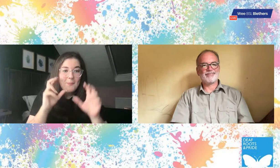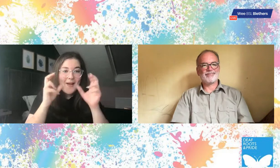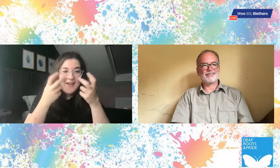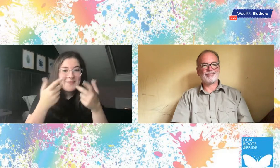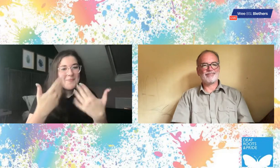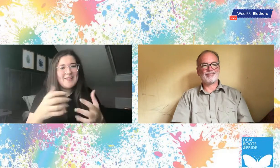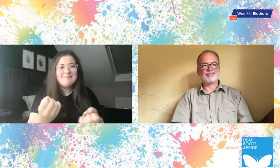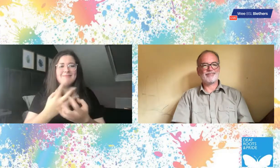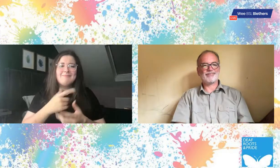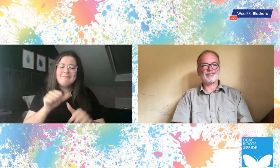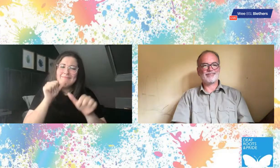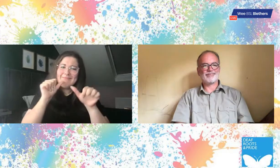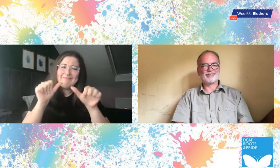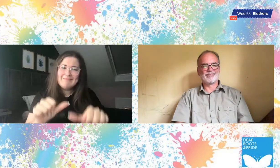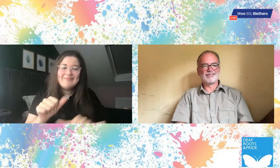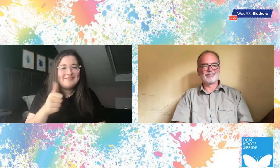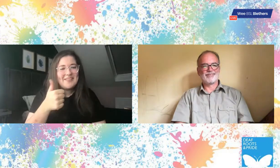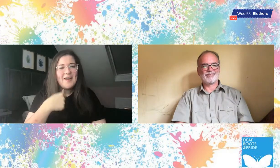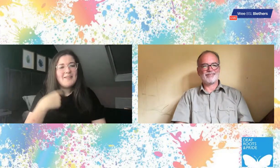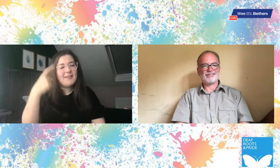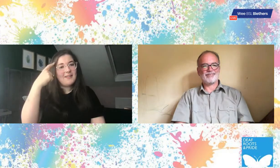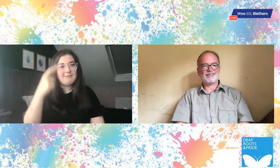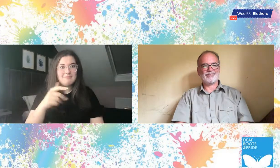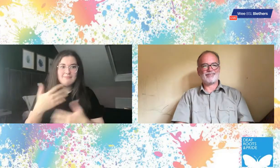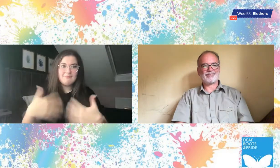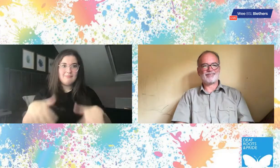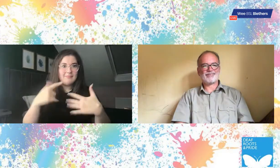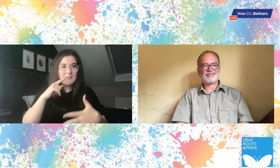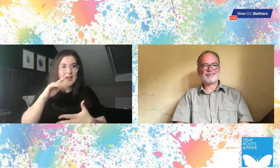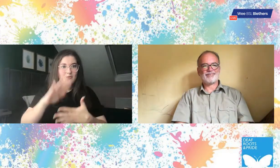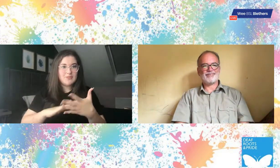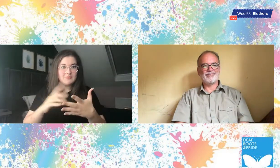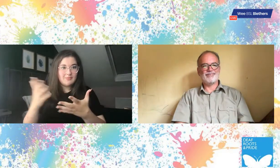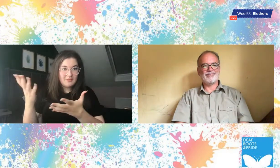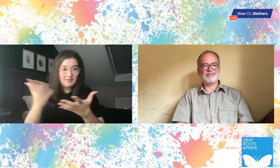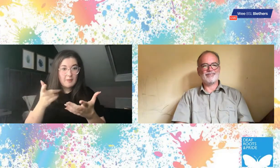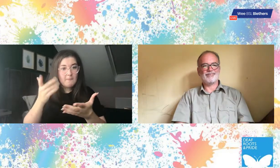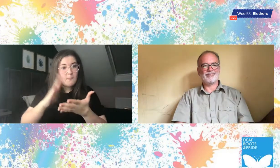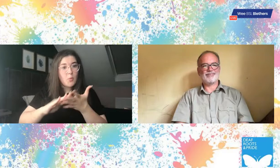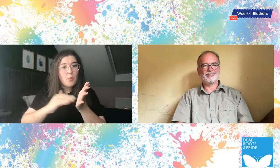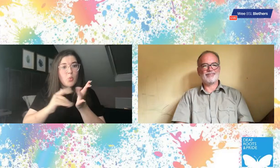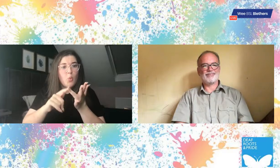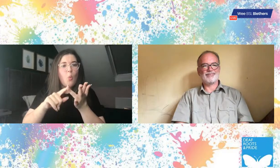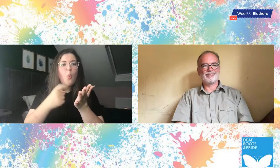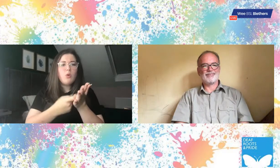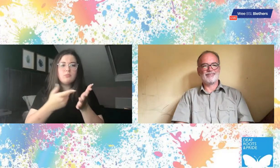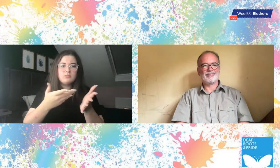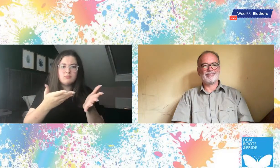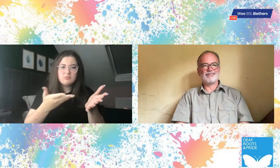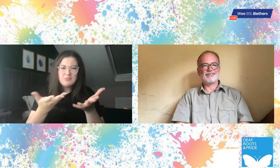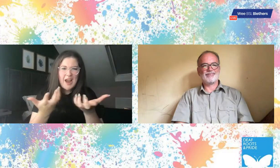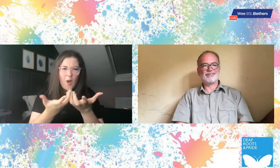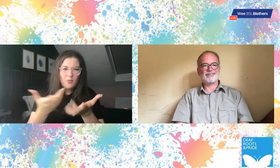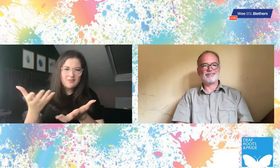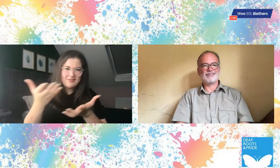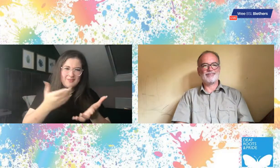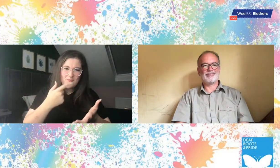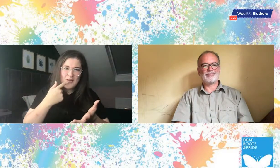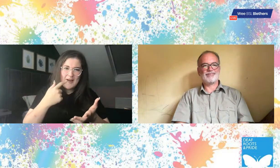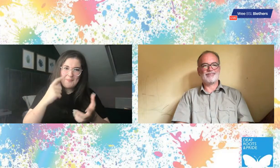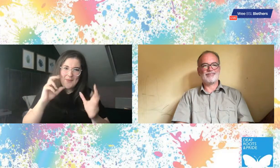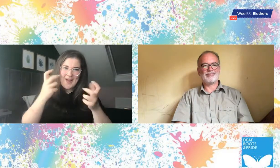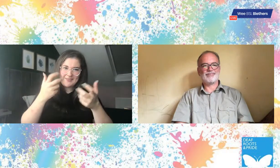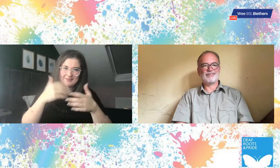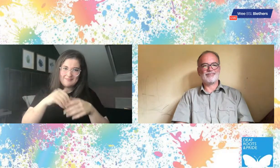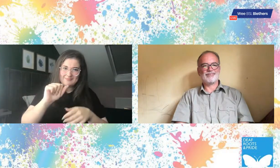park tries to better replicate that. You told us earlier on, John, about the red panda